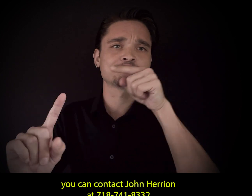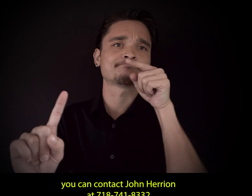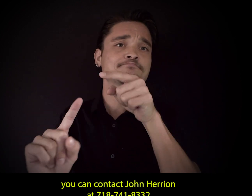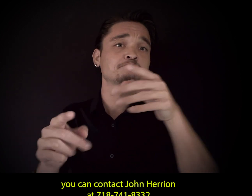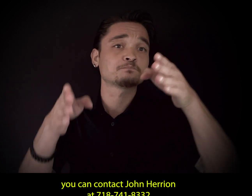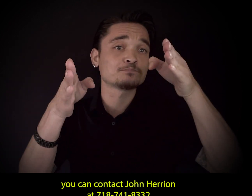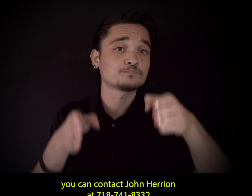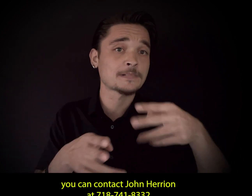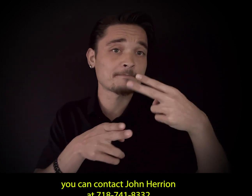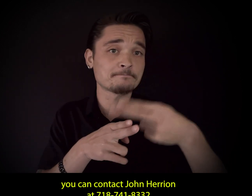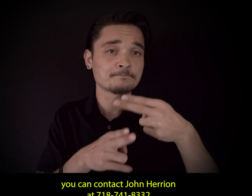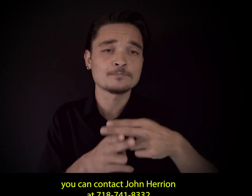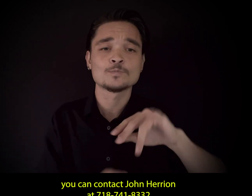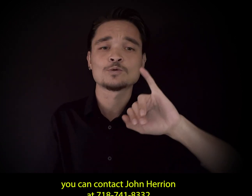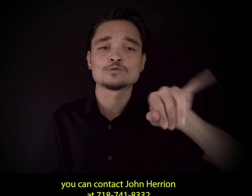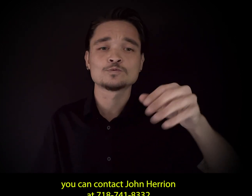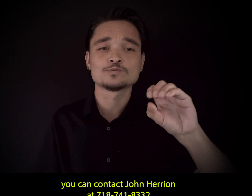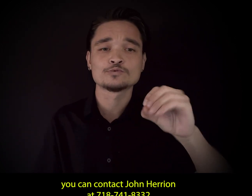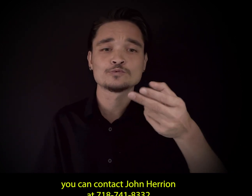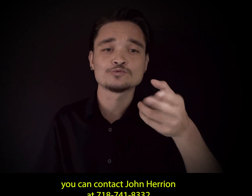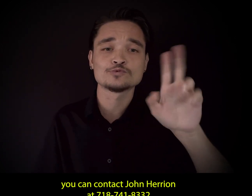741 8332